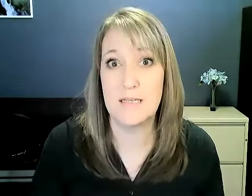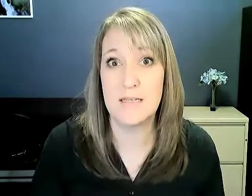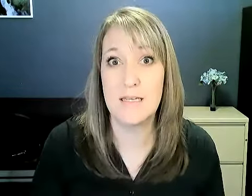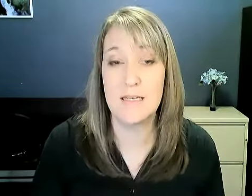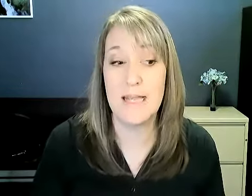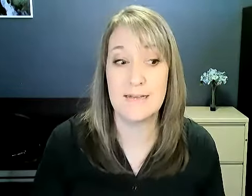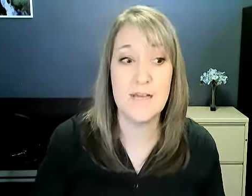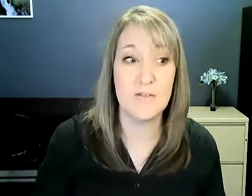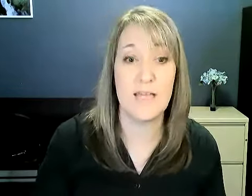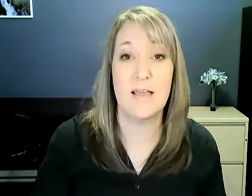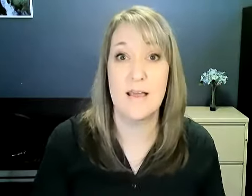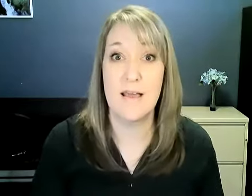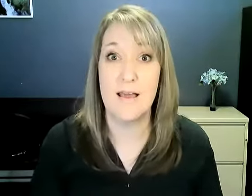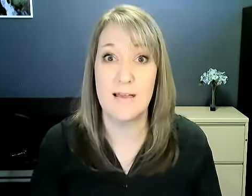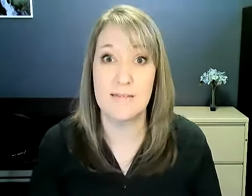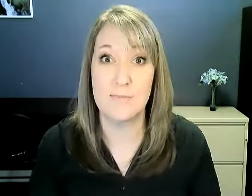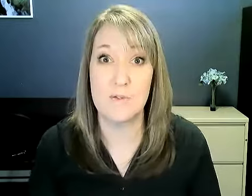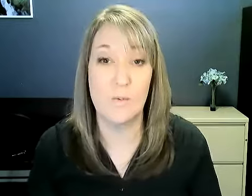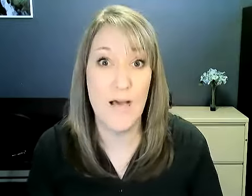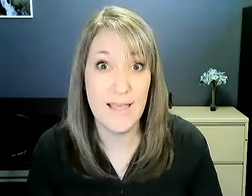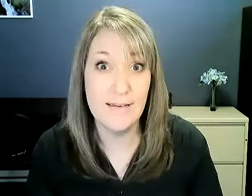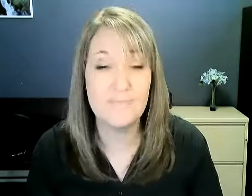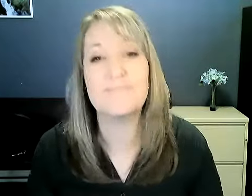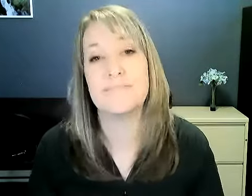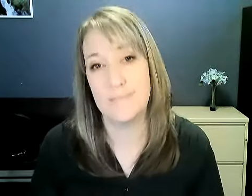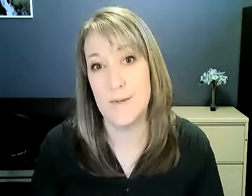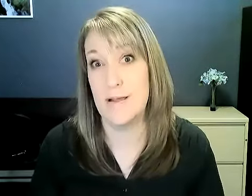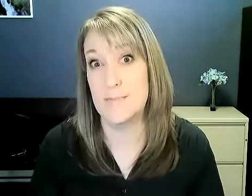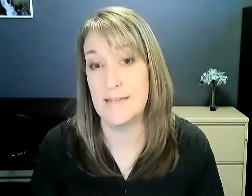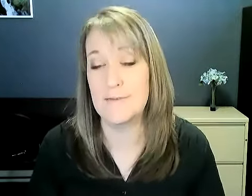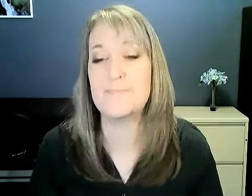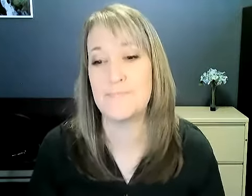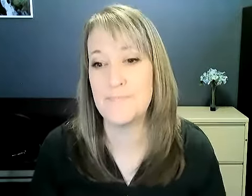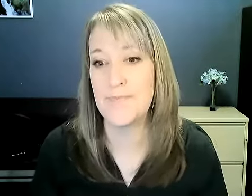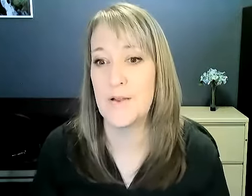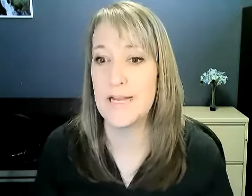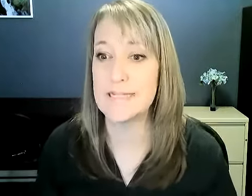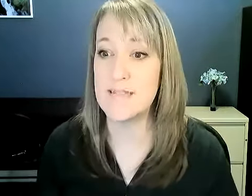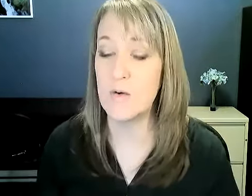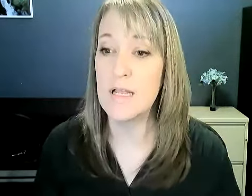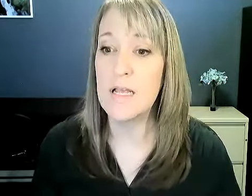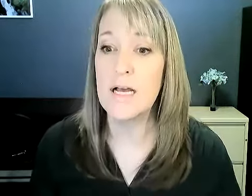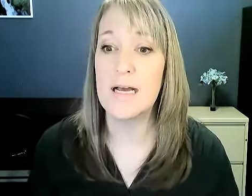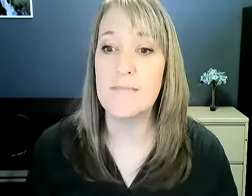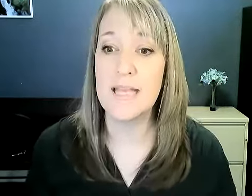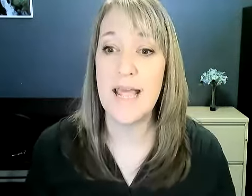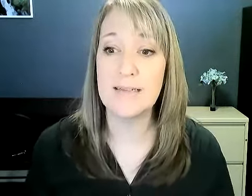In ASL, you say, I skip school. Why? I'm sick. All right, so in